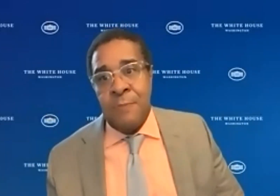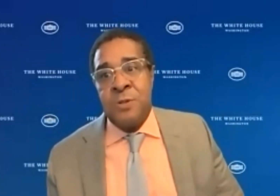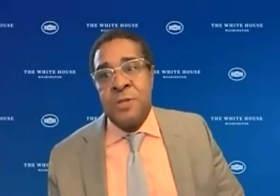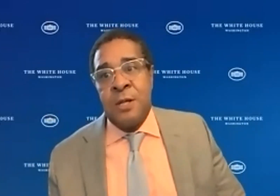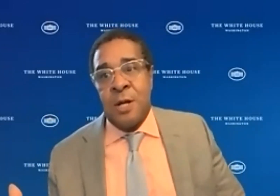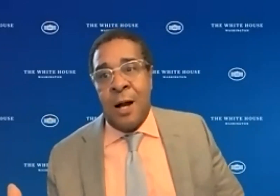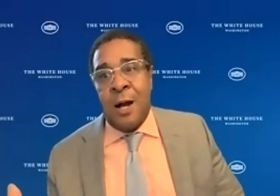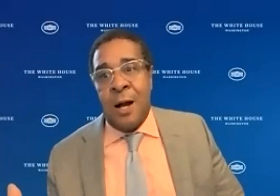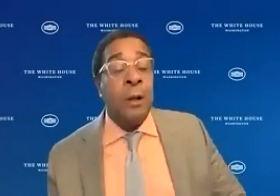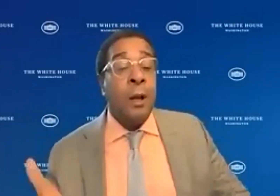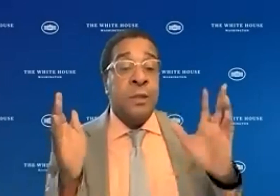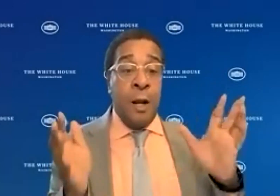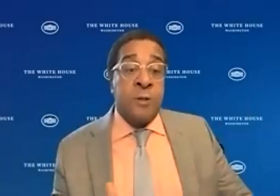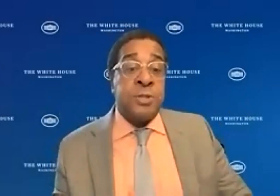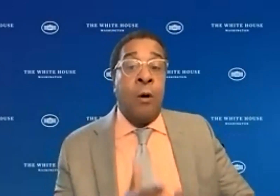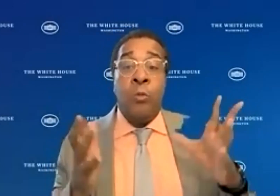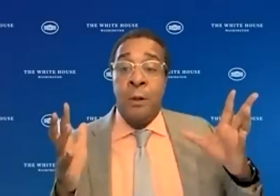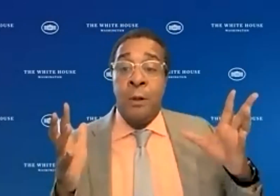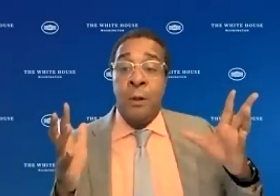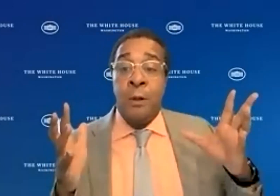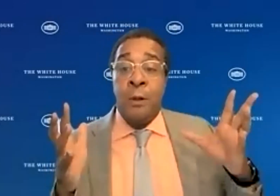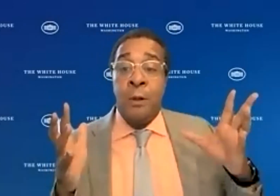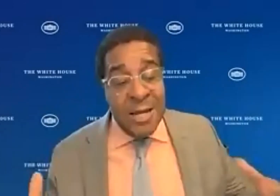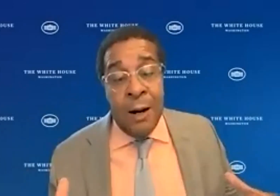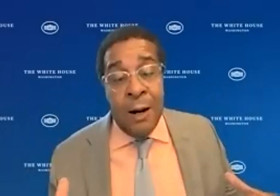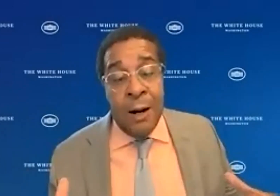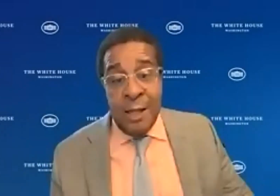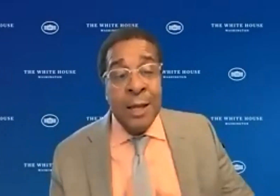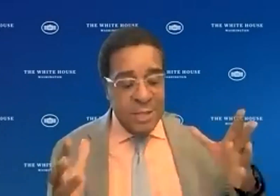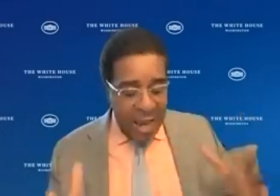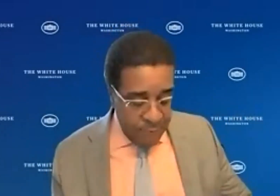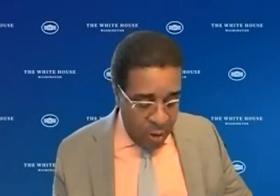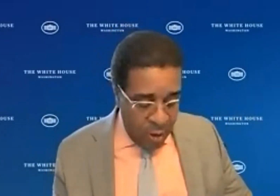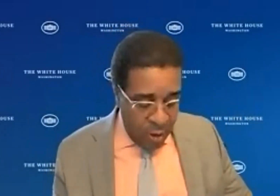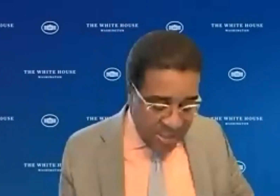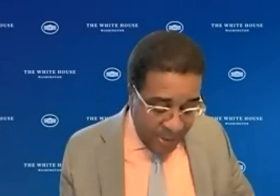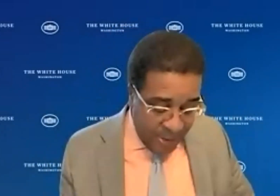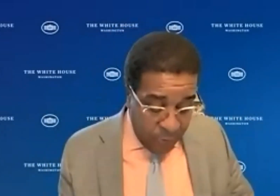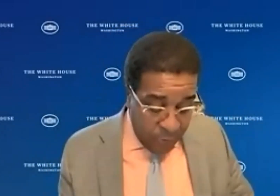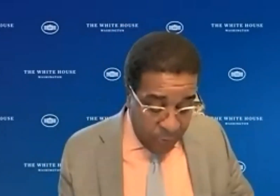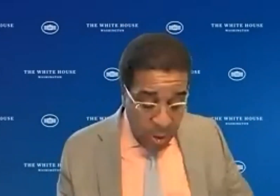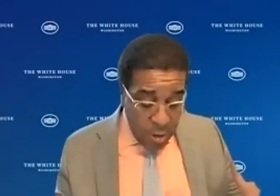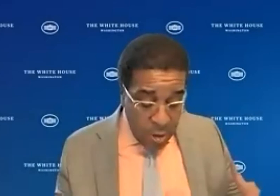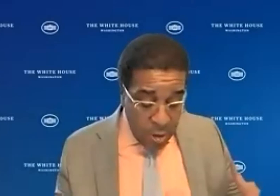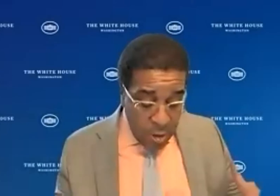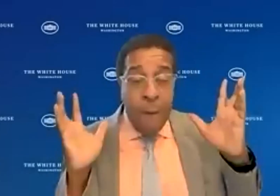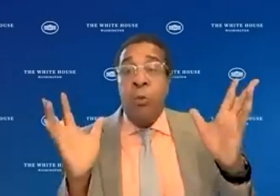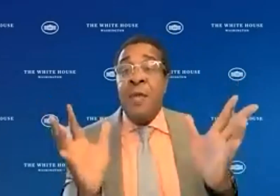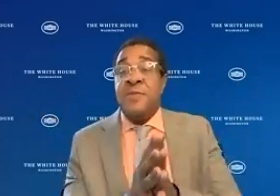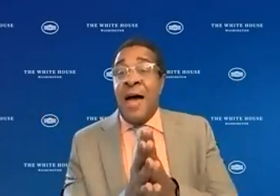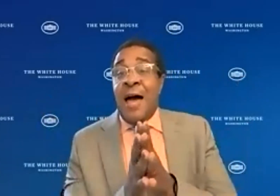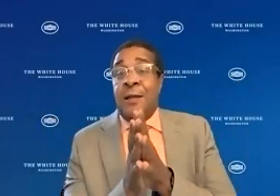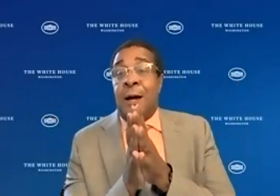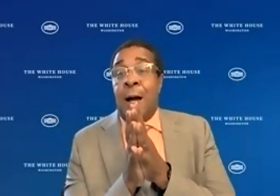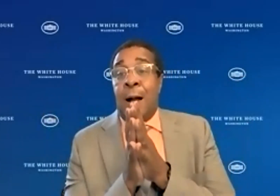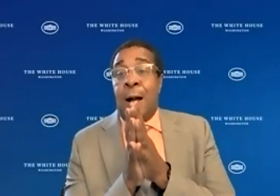I think Demetre is going to talk about, that also will expand our ability to have more of a syndemic approach. So